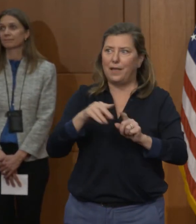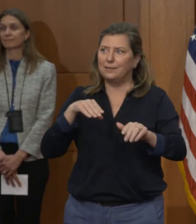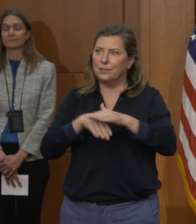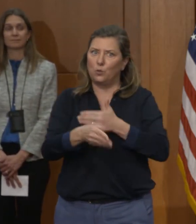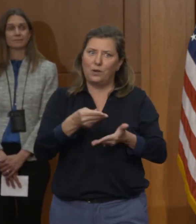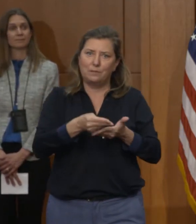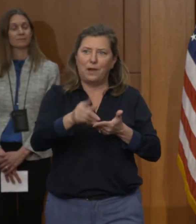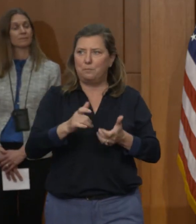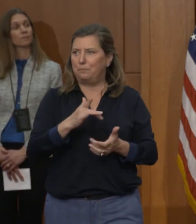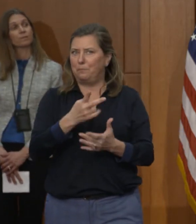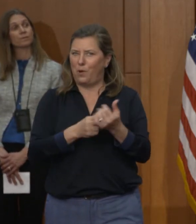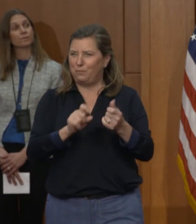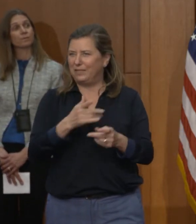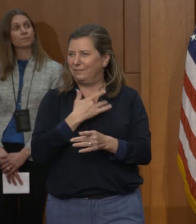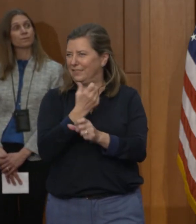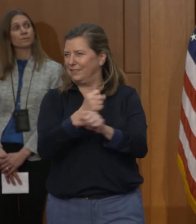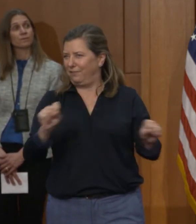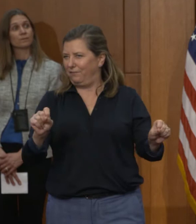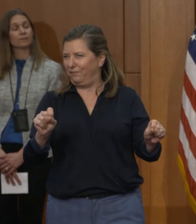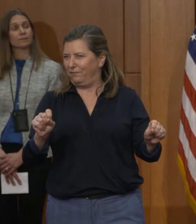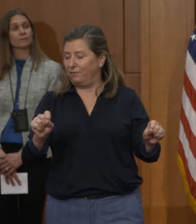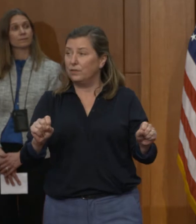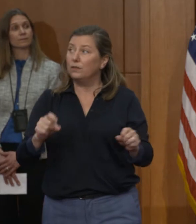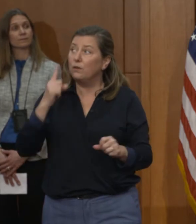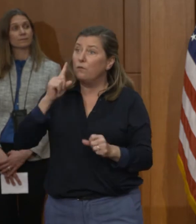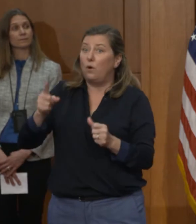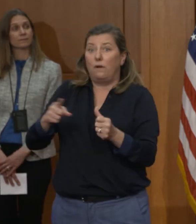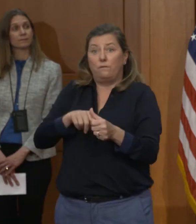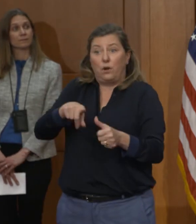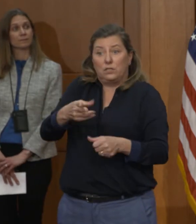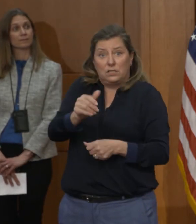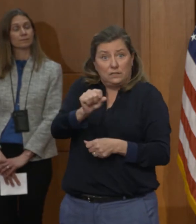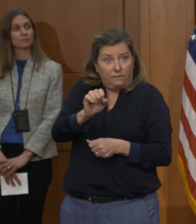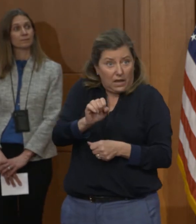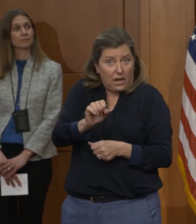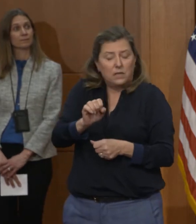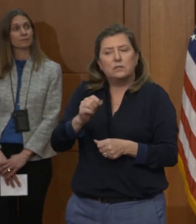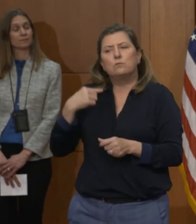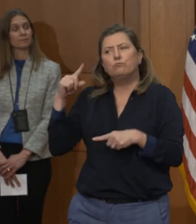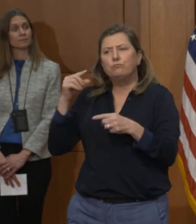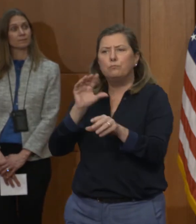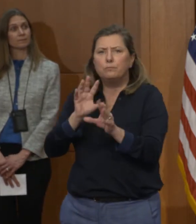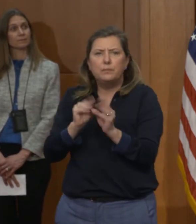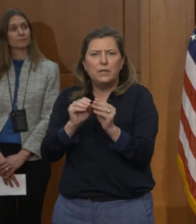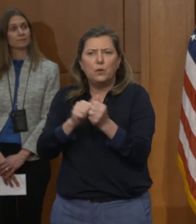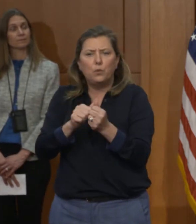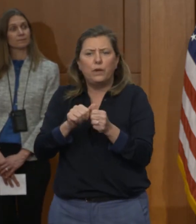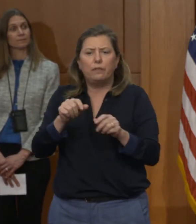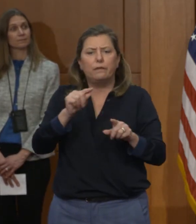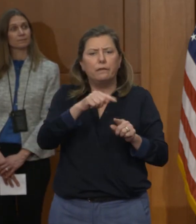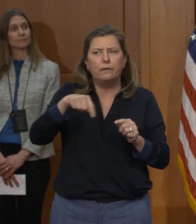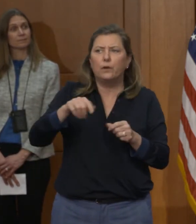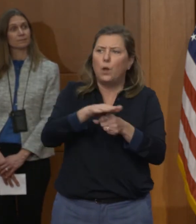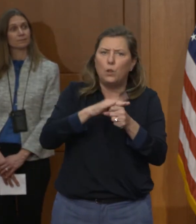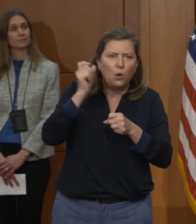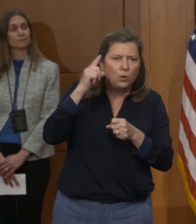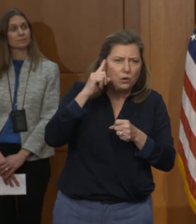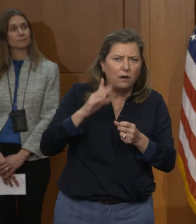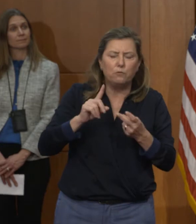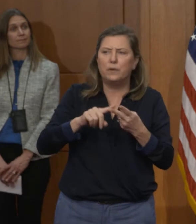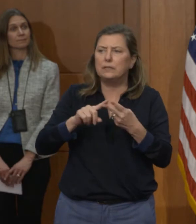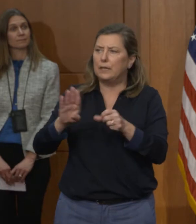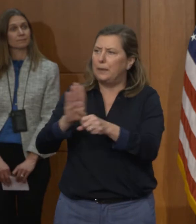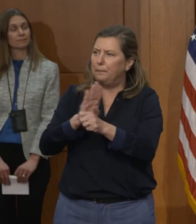Forward Virginia blueprint for phase 1, we have been meeting with stakeholders, local governments, and business